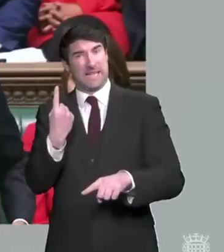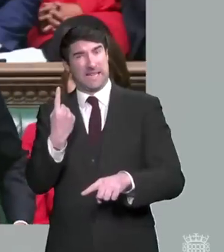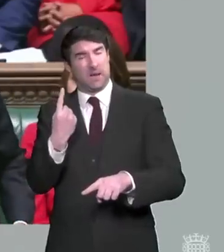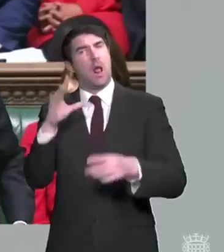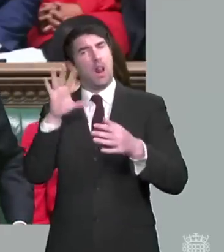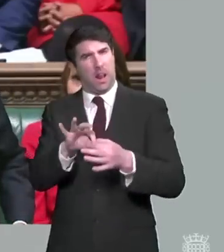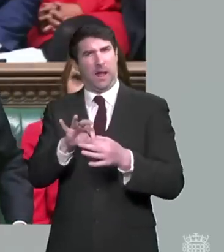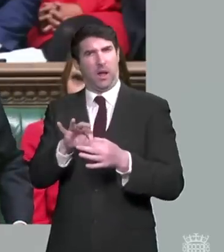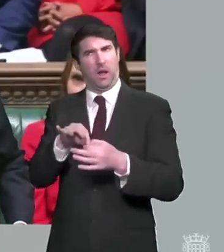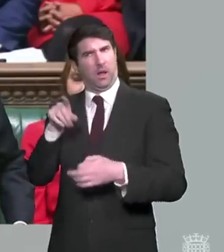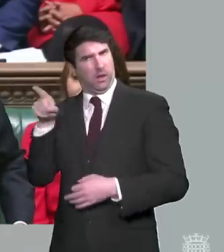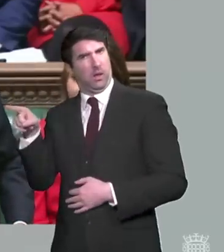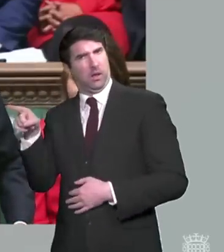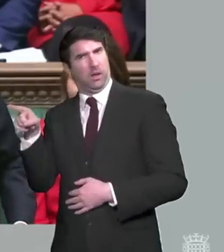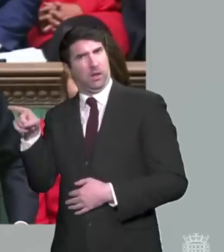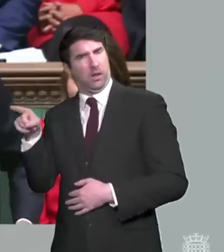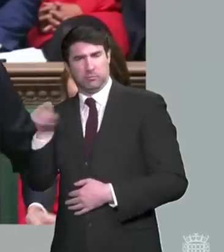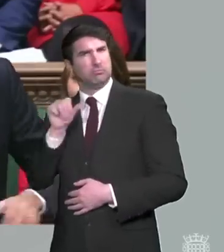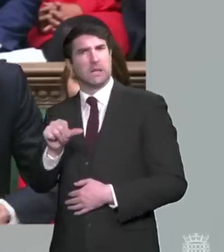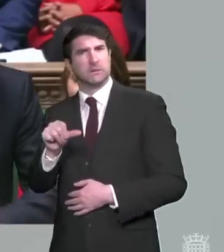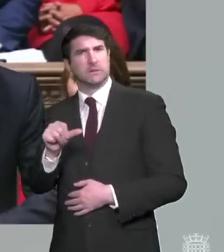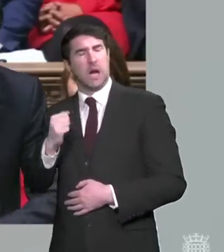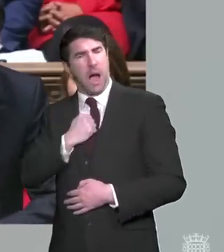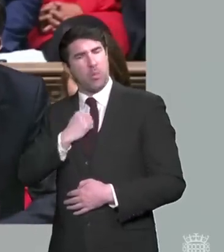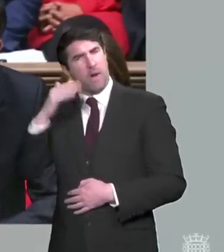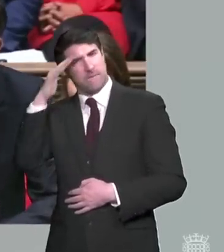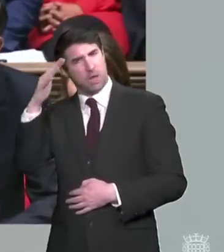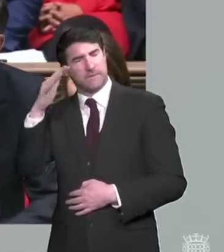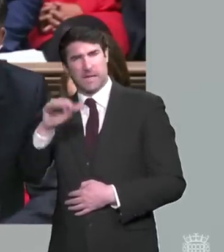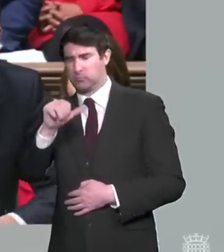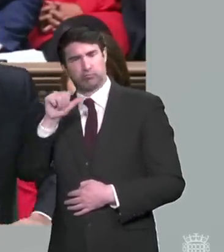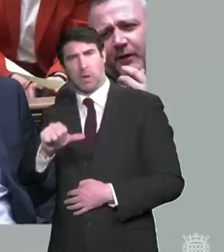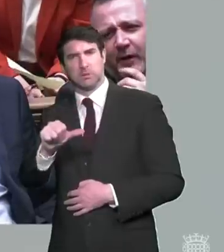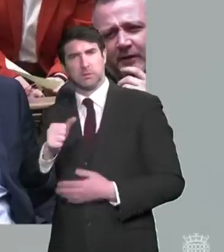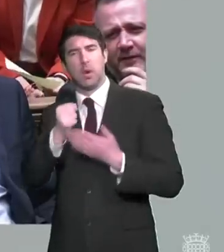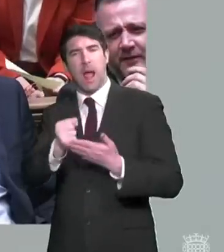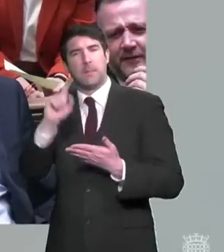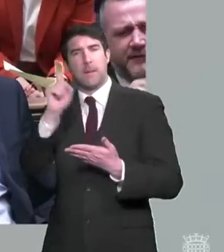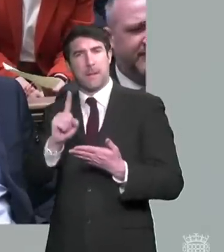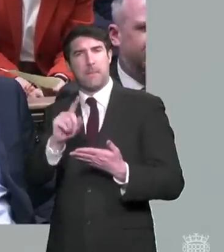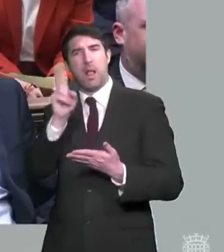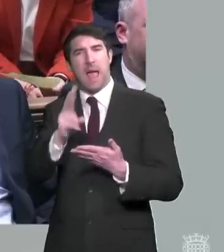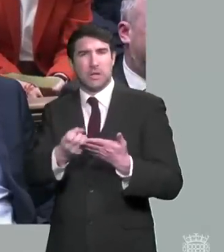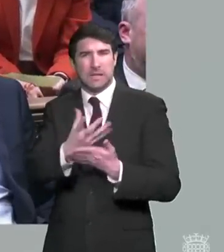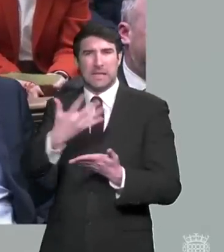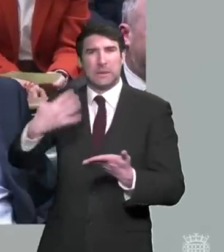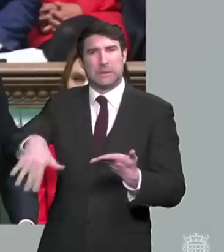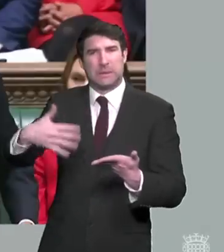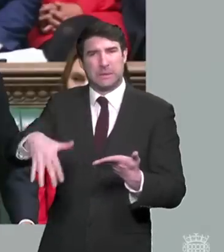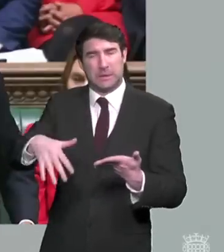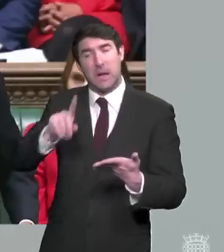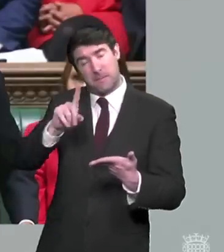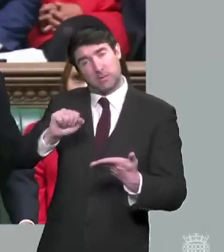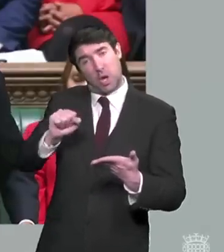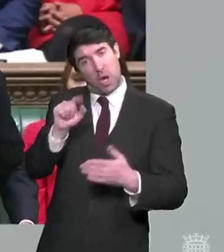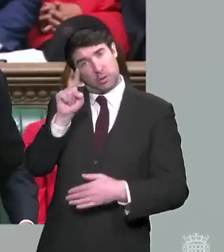the war and give that money back to the country in the form of support with their energy bills. What is economically damaging for Scotland